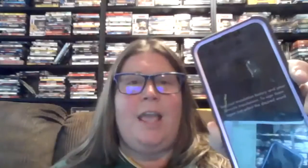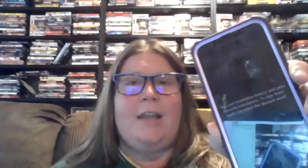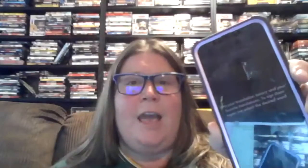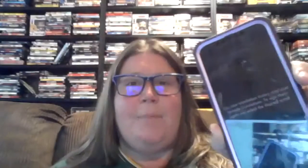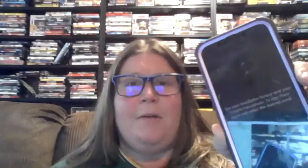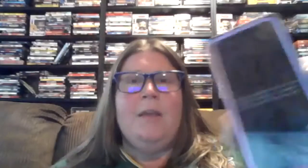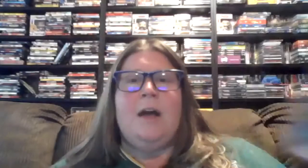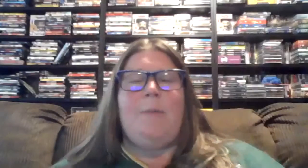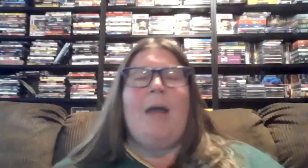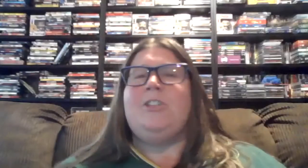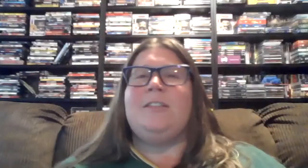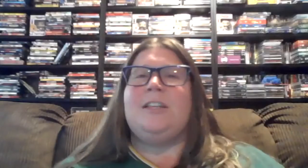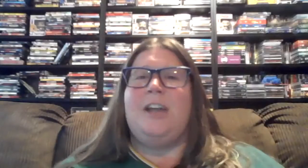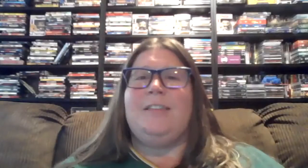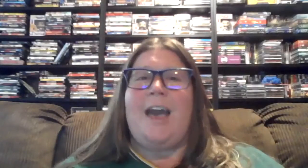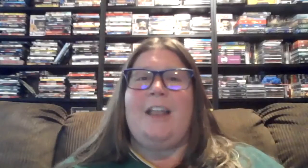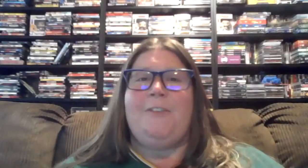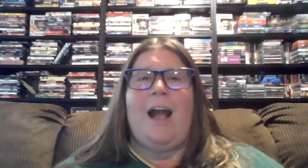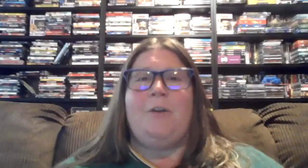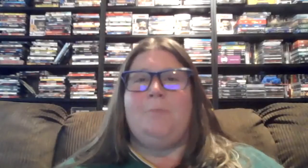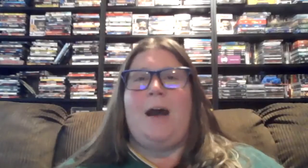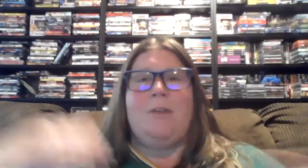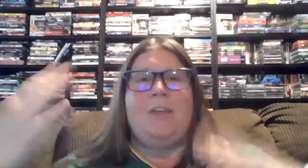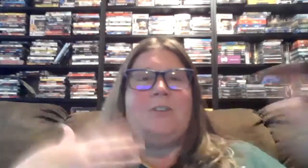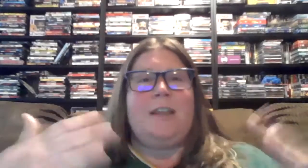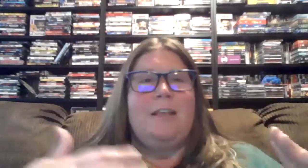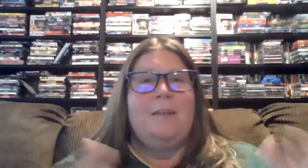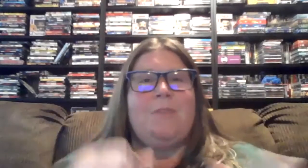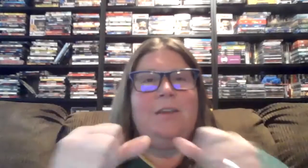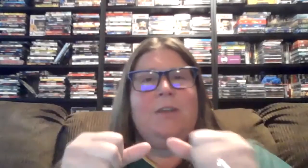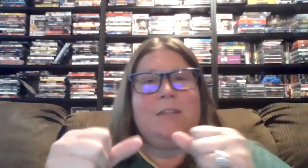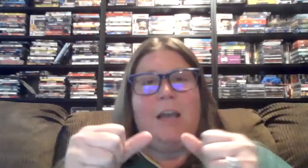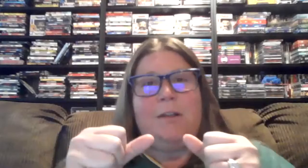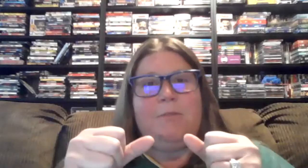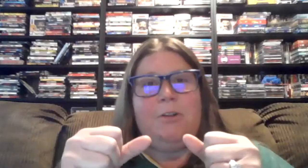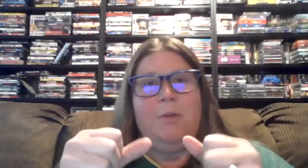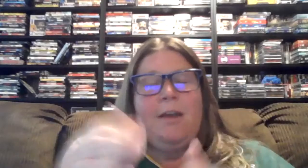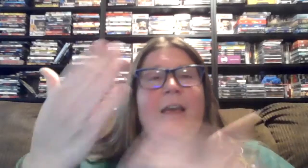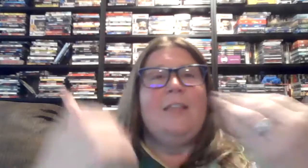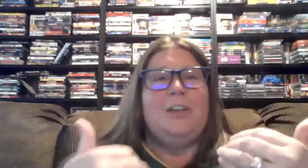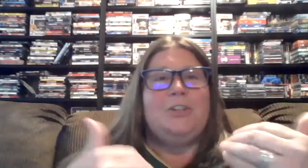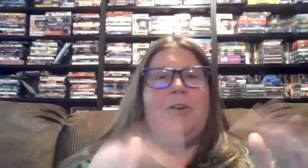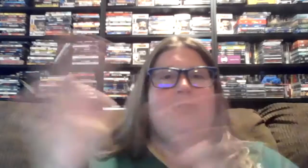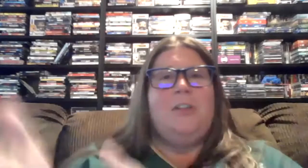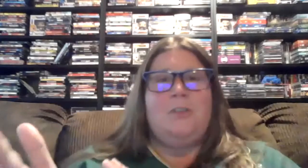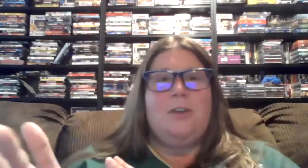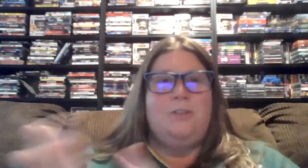and Apple. I would just suggest that if you're out and about and you're needing something, you can type it in real quick. They'll show you so that you can do